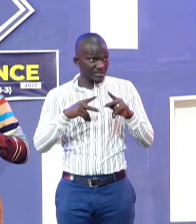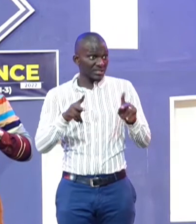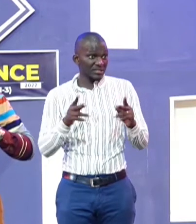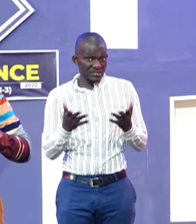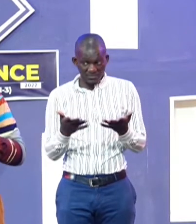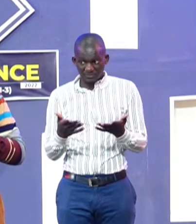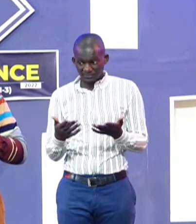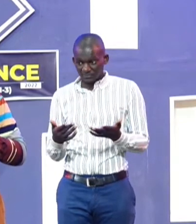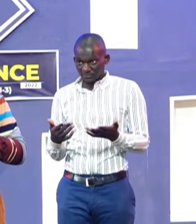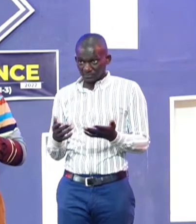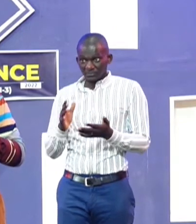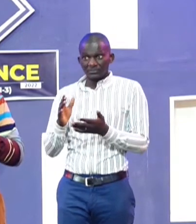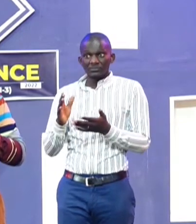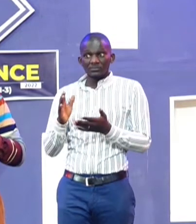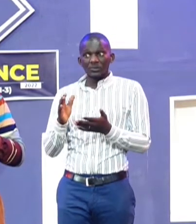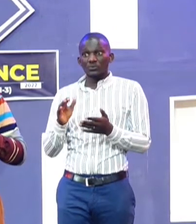begun on it,